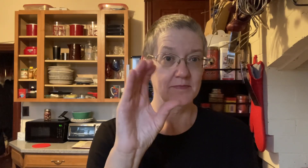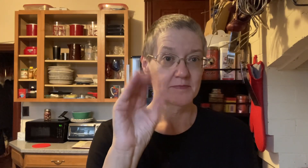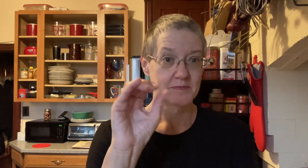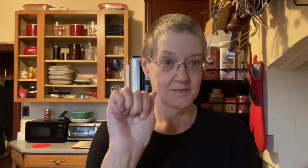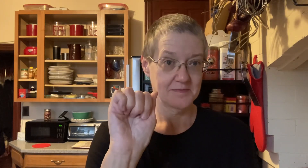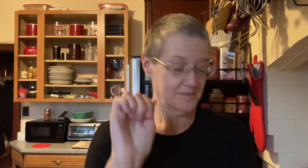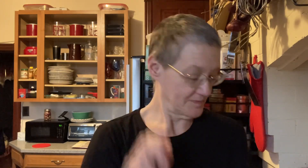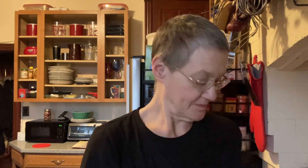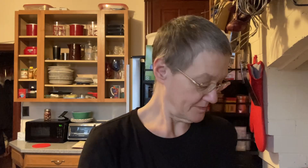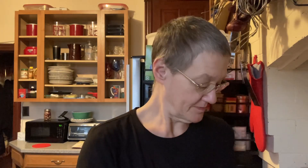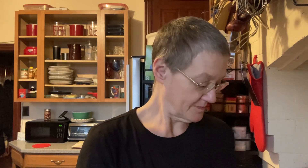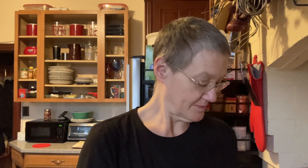cocoa powder.